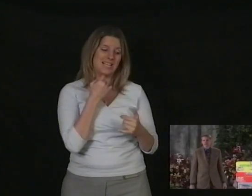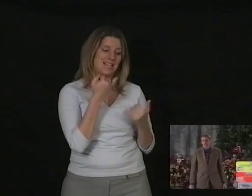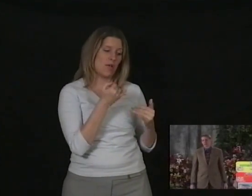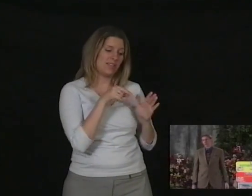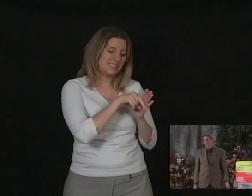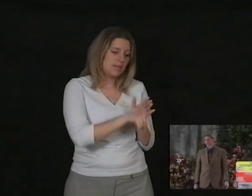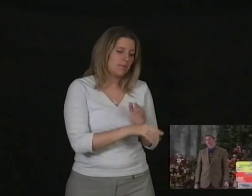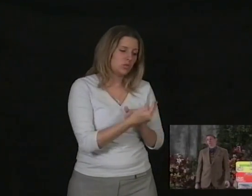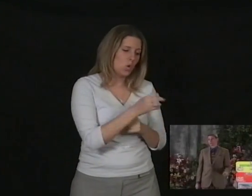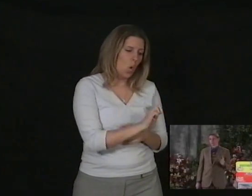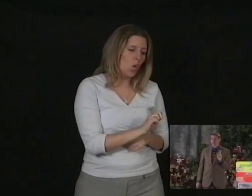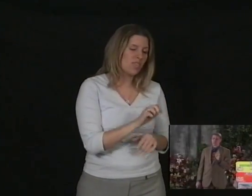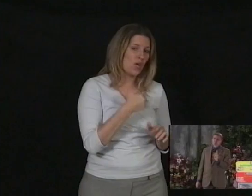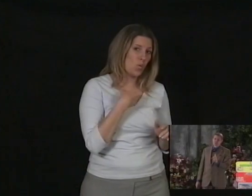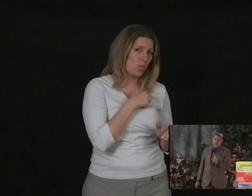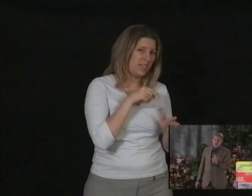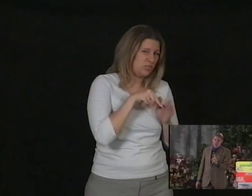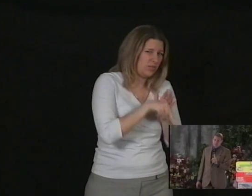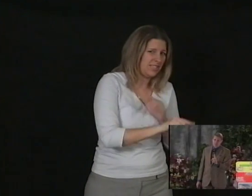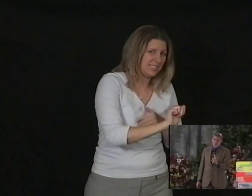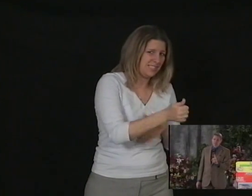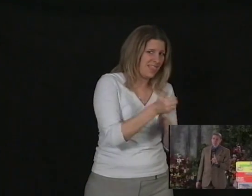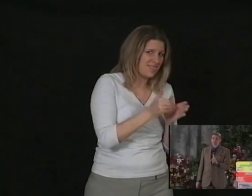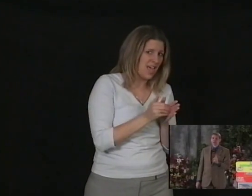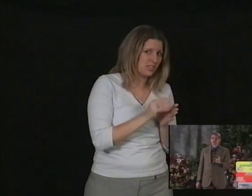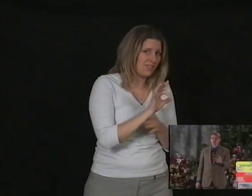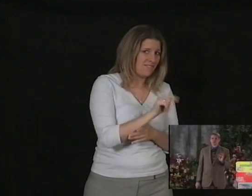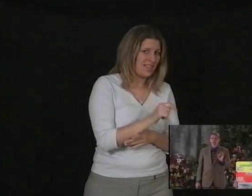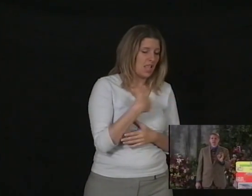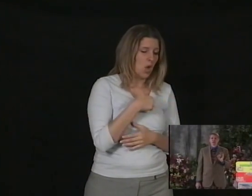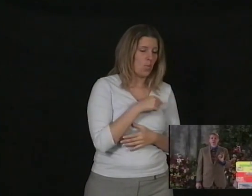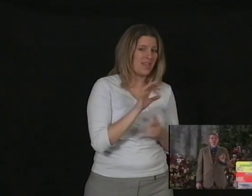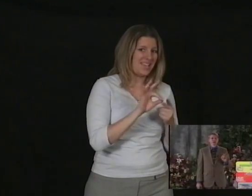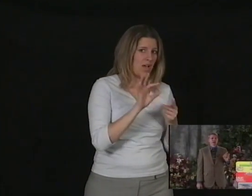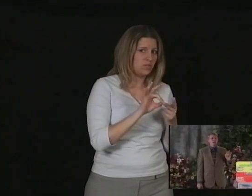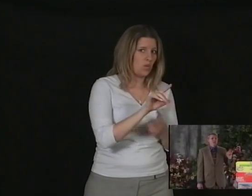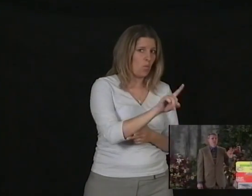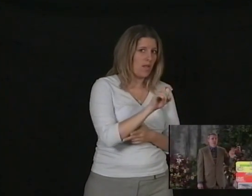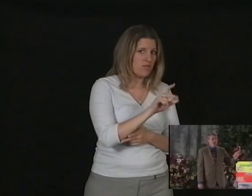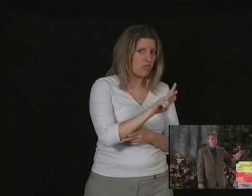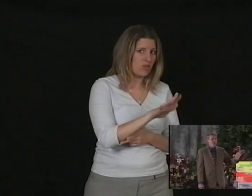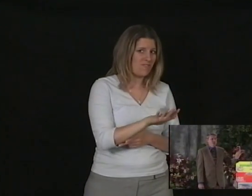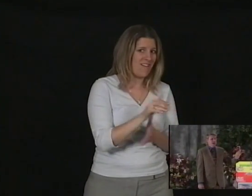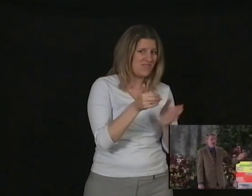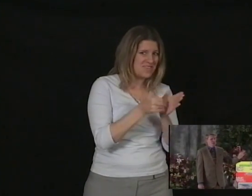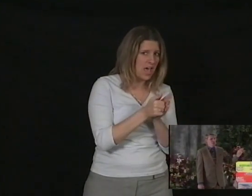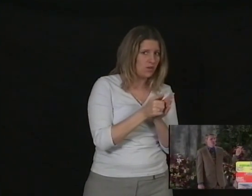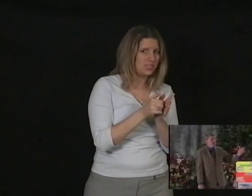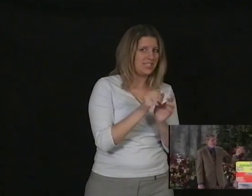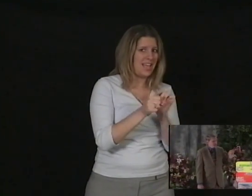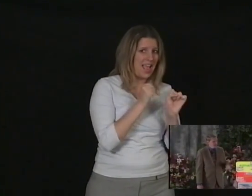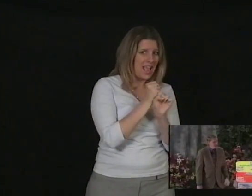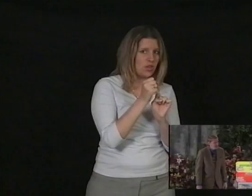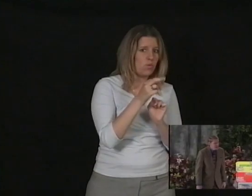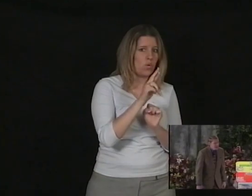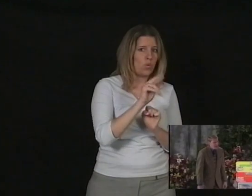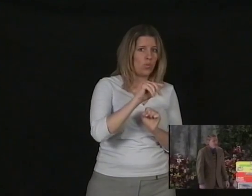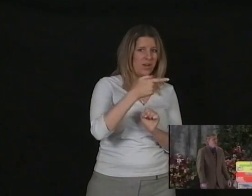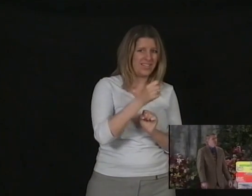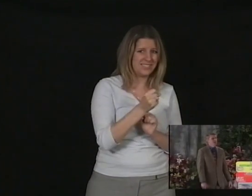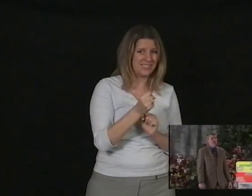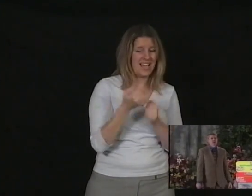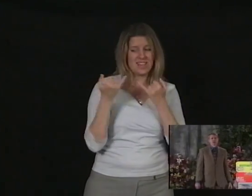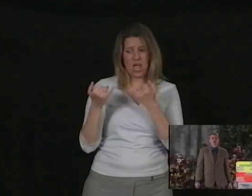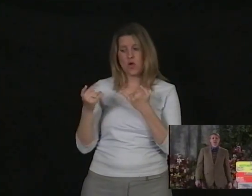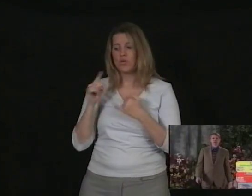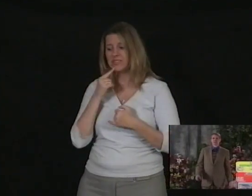They said, now the deepest hole we ever drilled is 10,000 feet. And we counted 135,000 annual rings. And